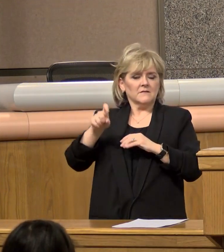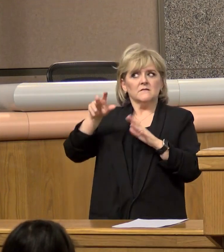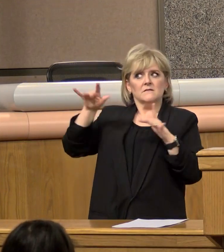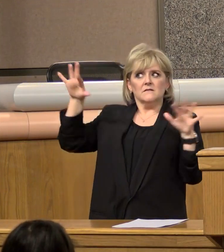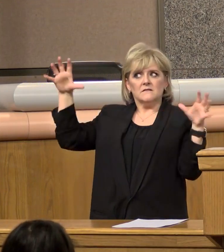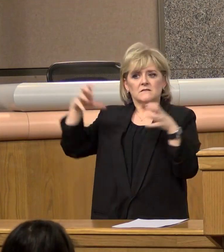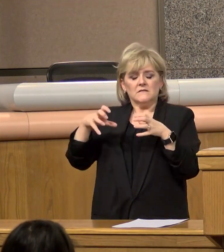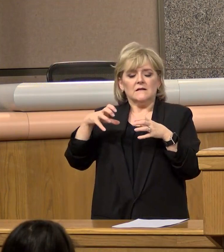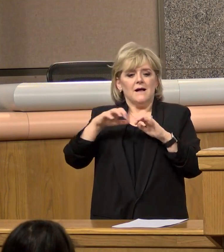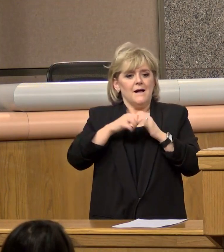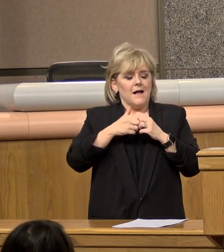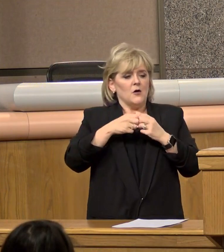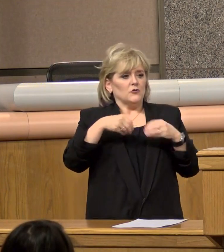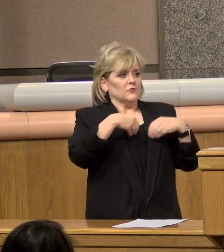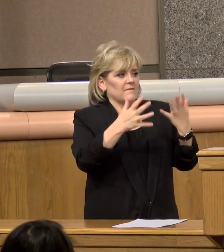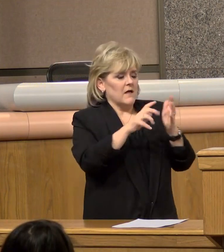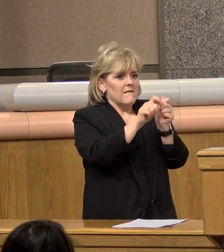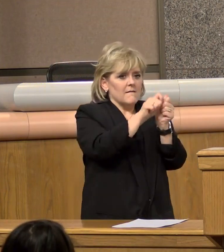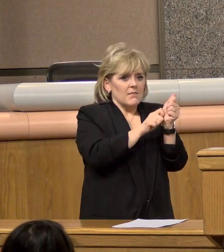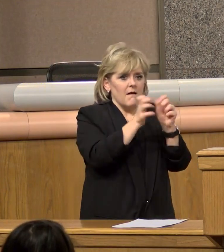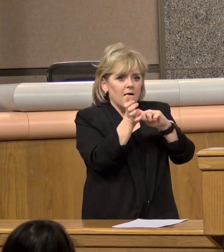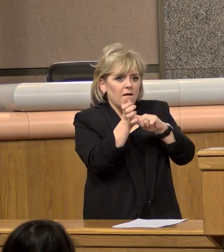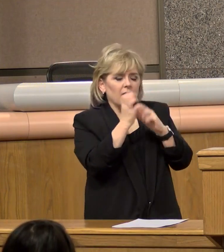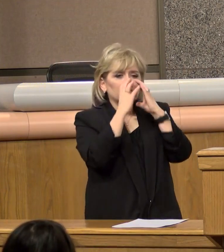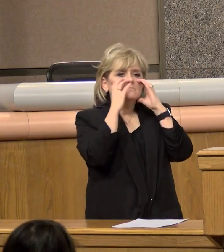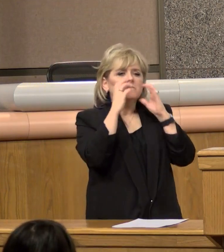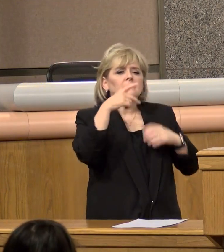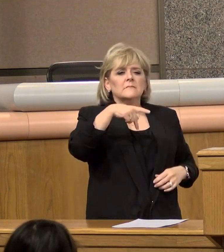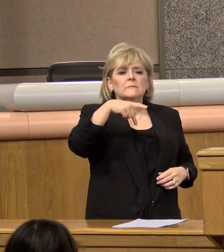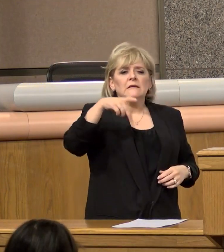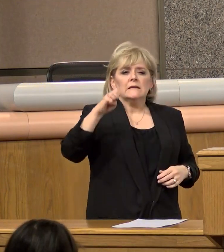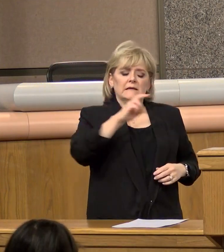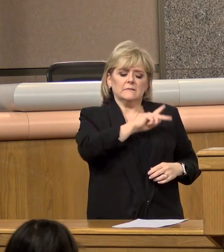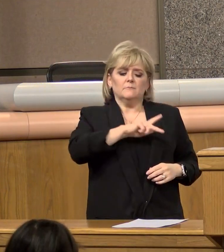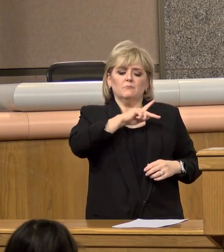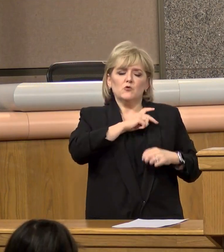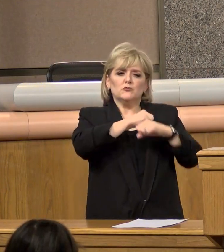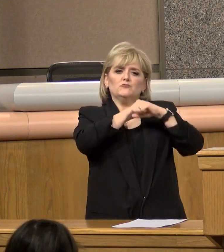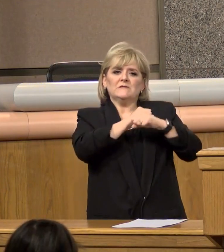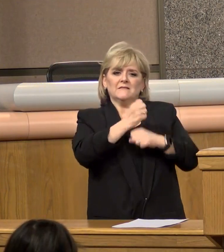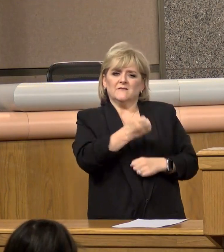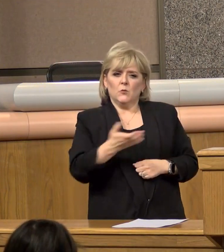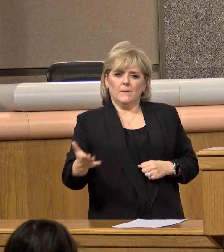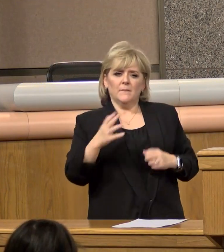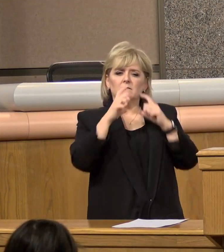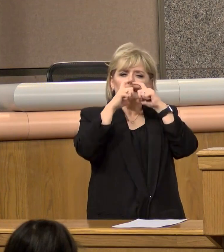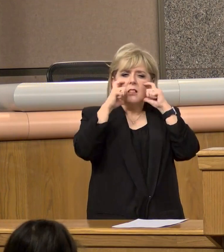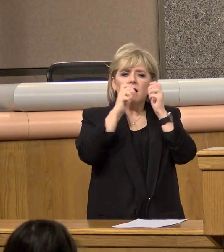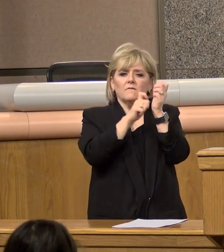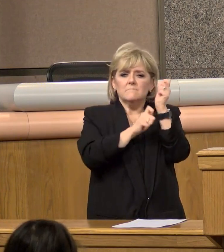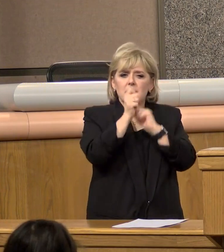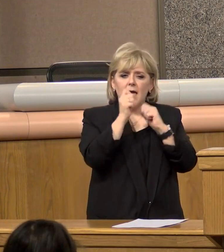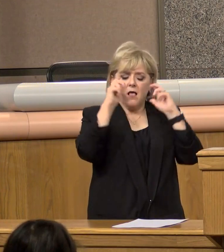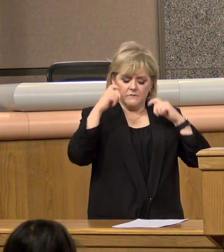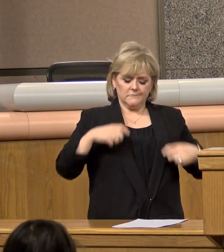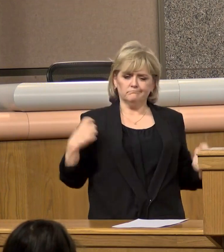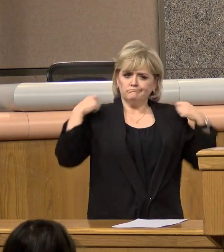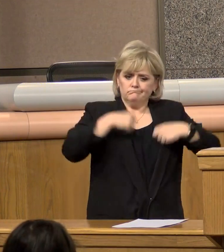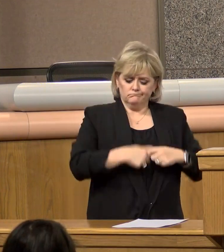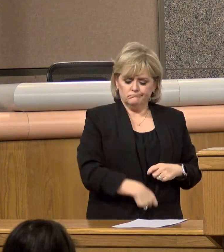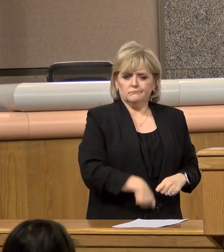protection equipment, PPE. That, that's what we think could be or will be our first challenge. We're okay at the moment,